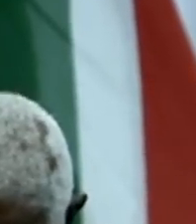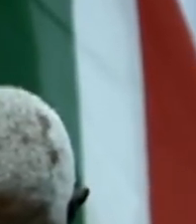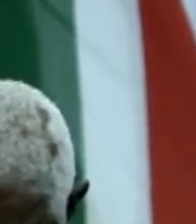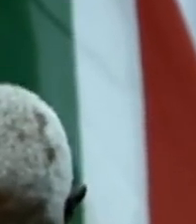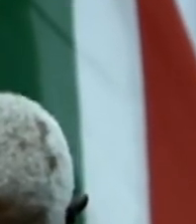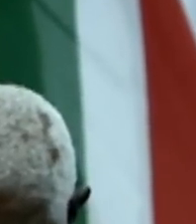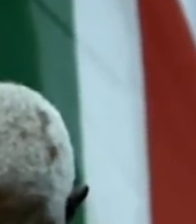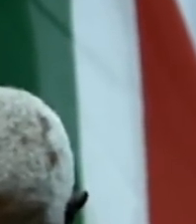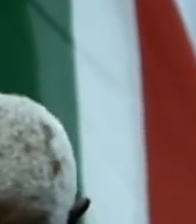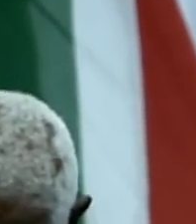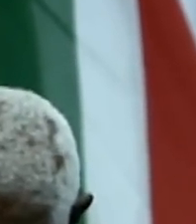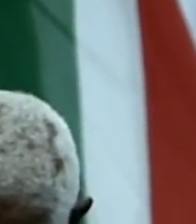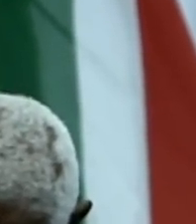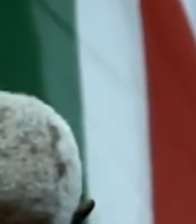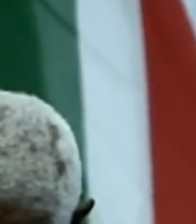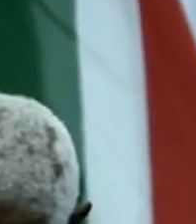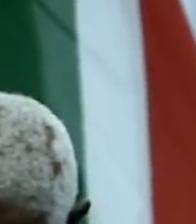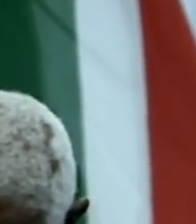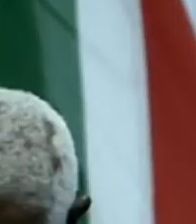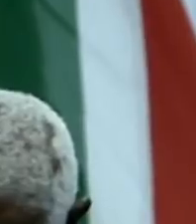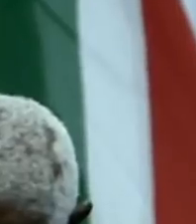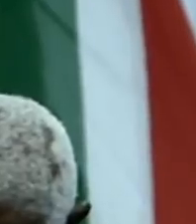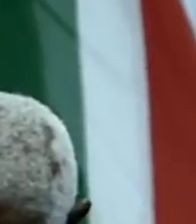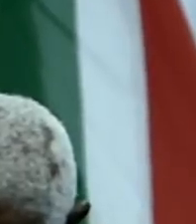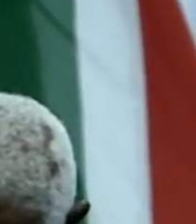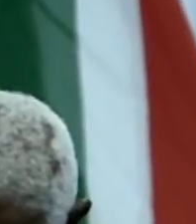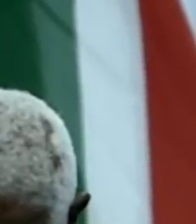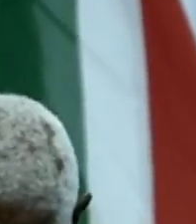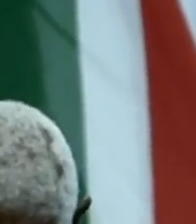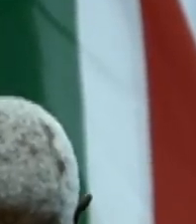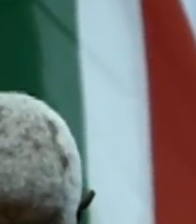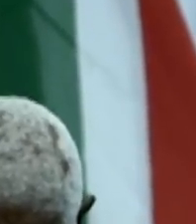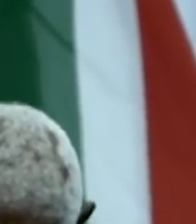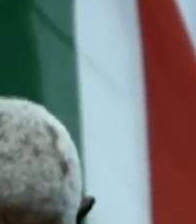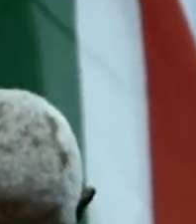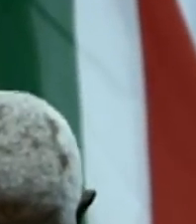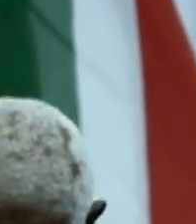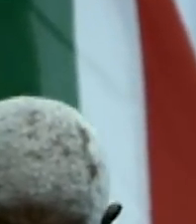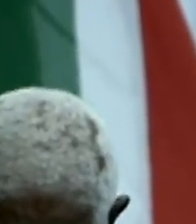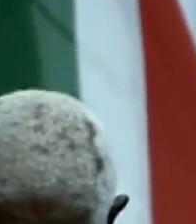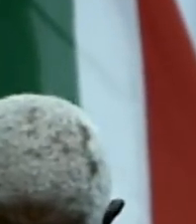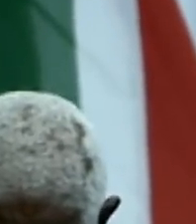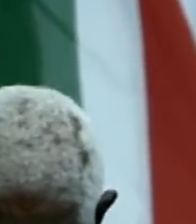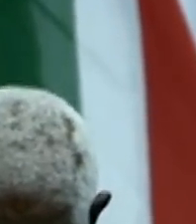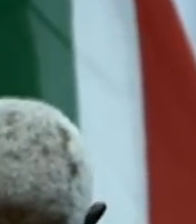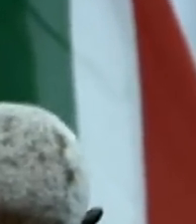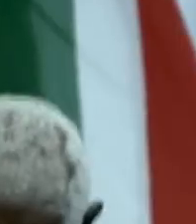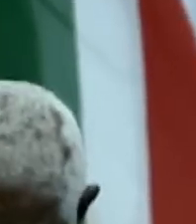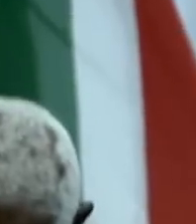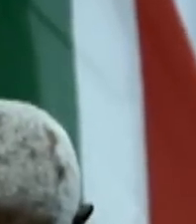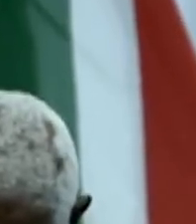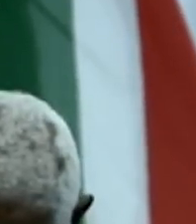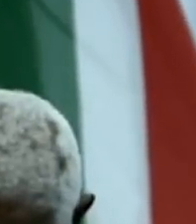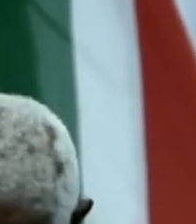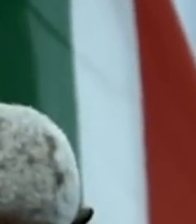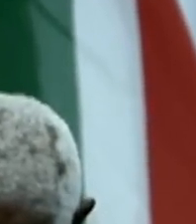the organizations are allowed to participate, and where a new executive with strong ethical